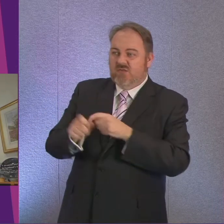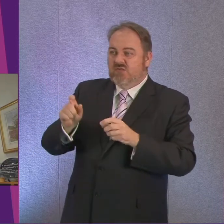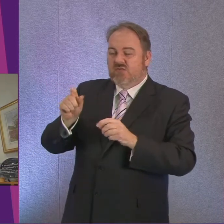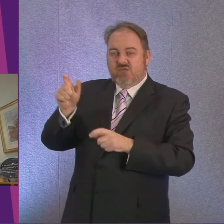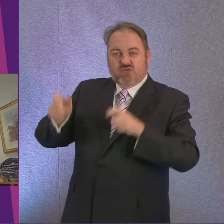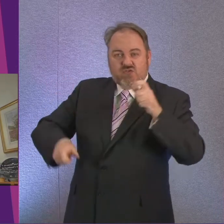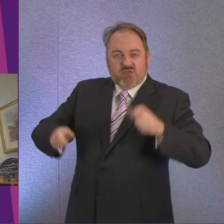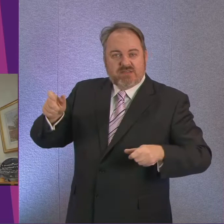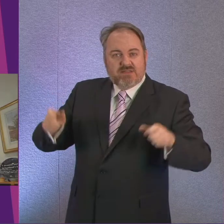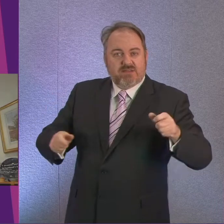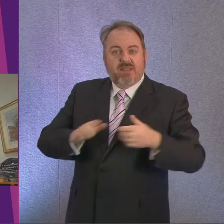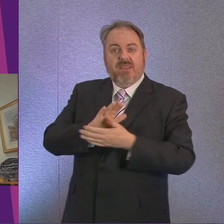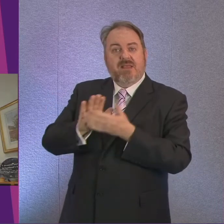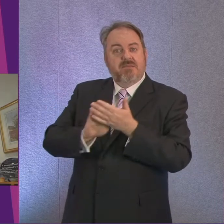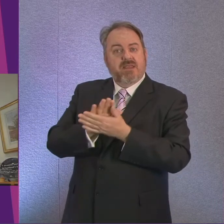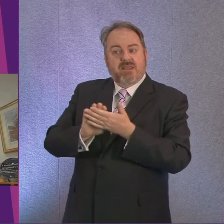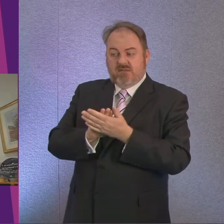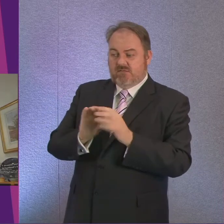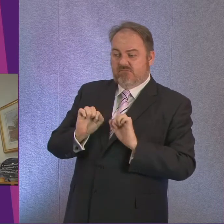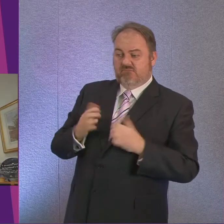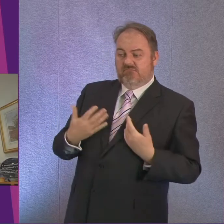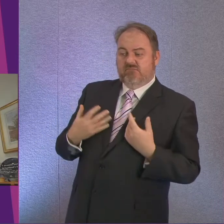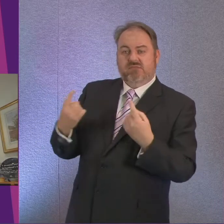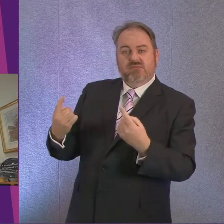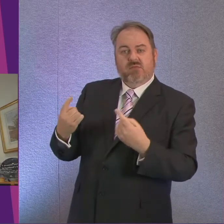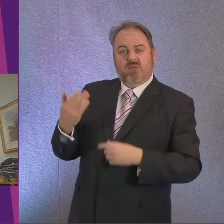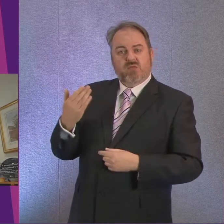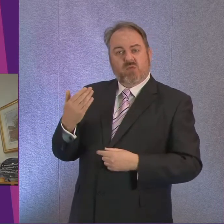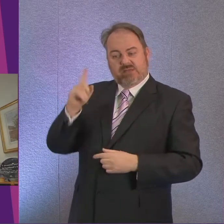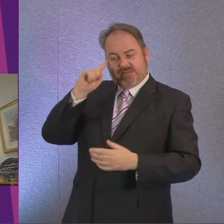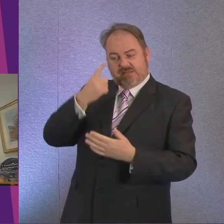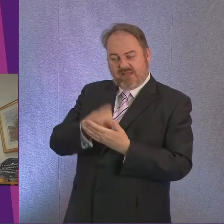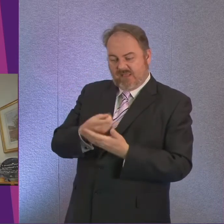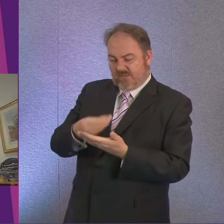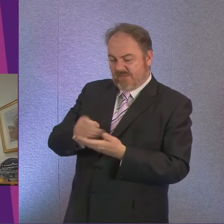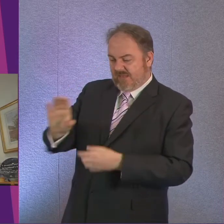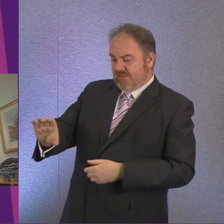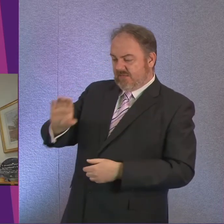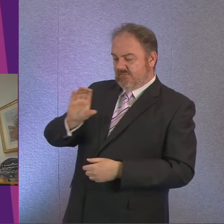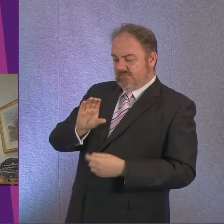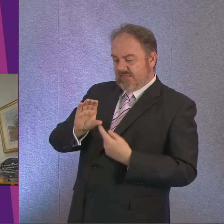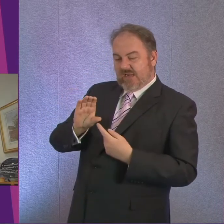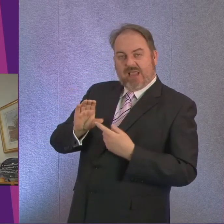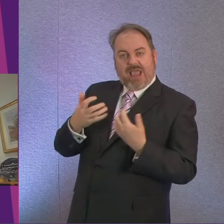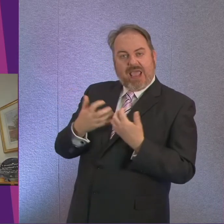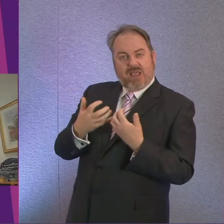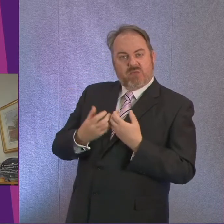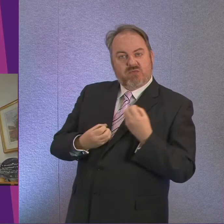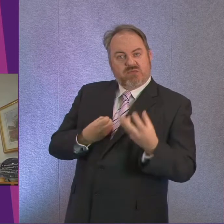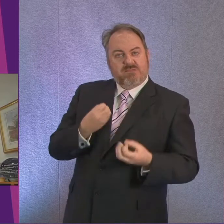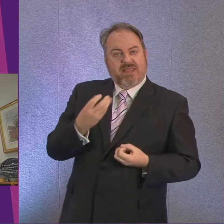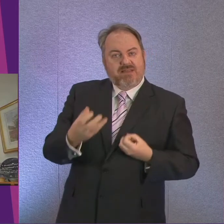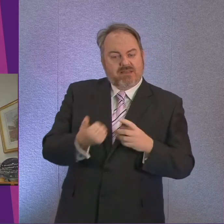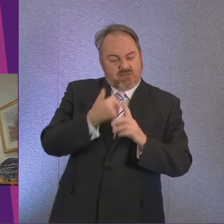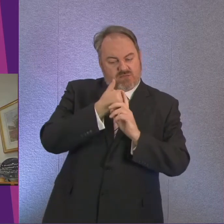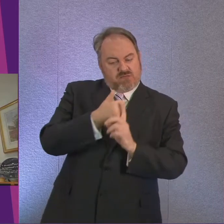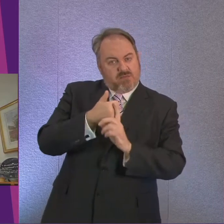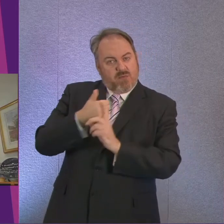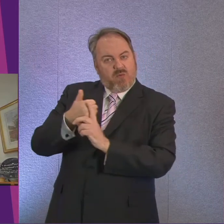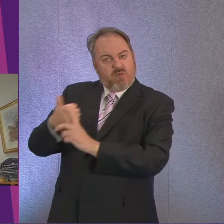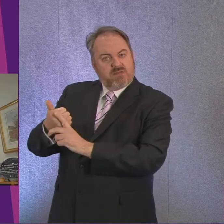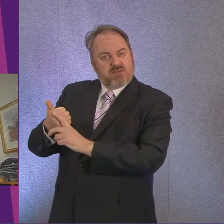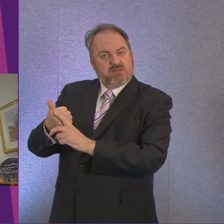got freedom and flexibility to judge how best to use those resources to maximum effect. And I want to make